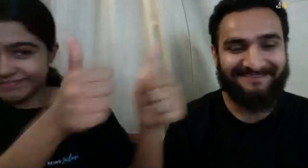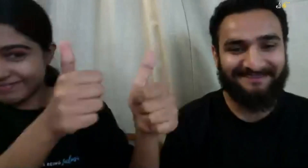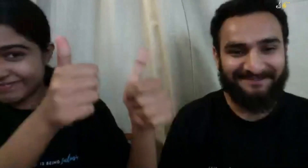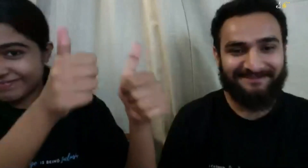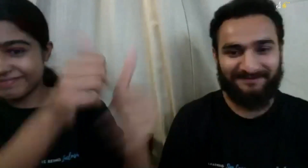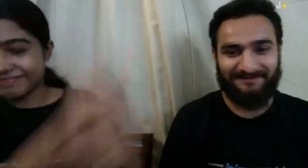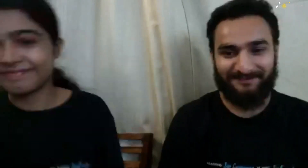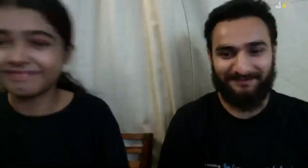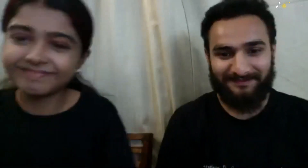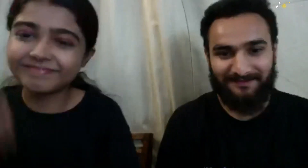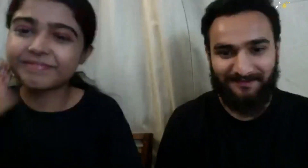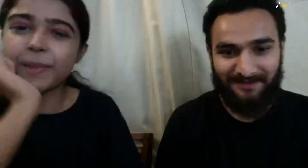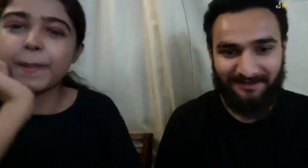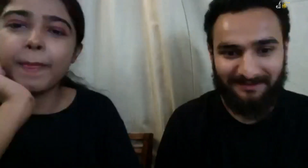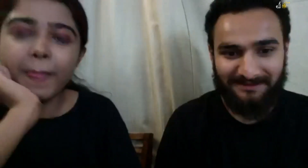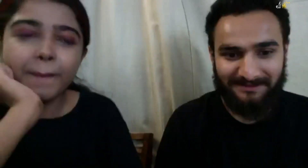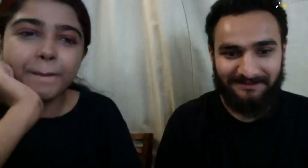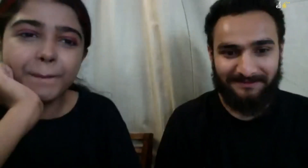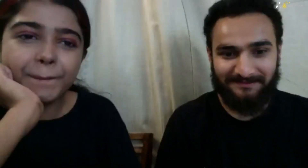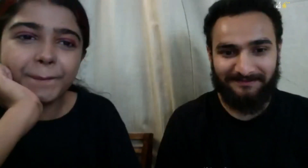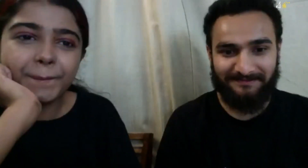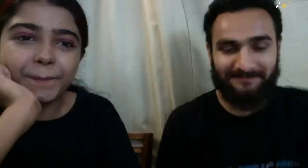Perfect. You're all doing it and it's great.